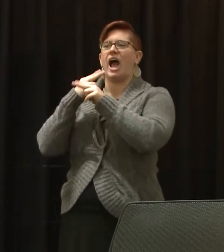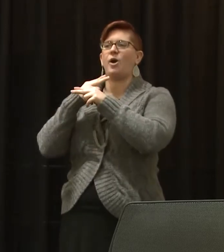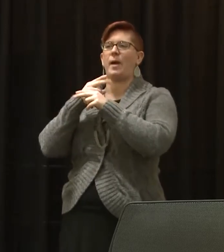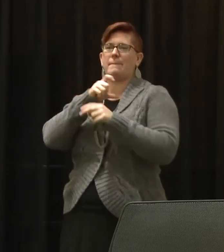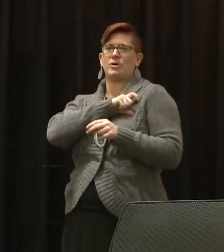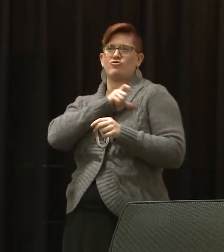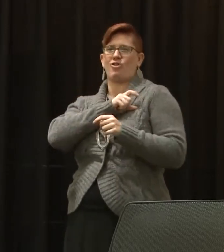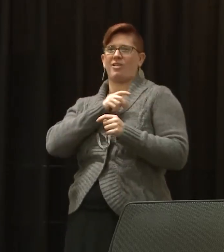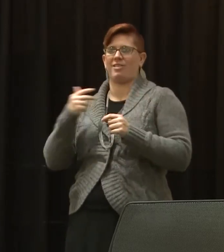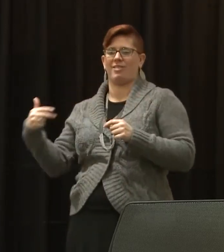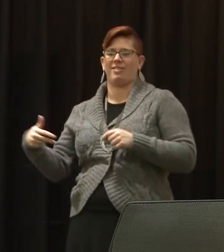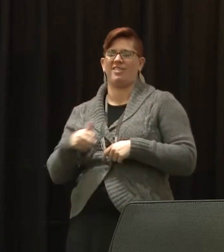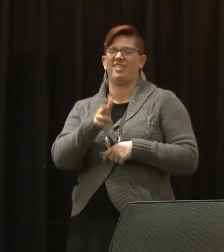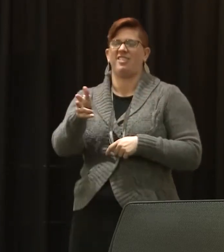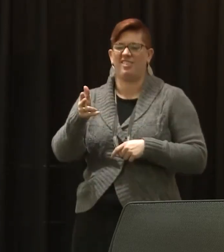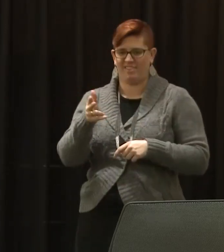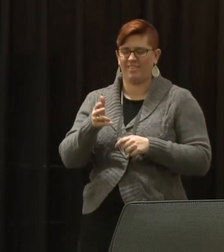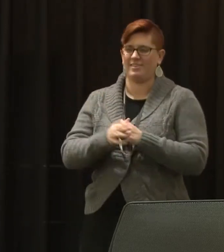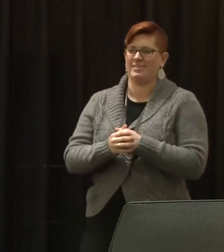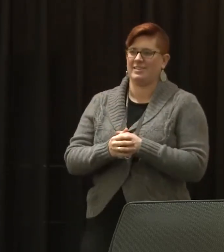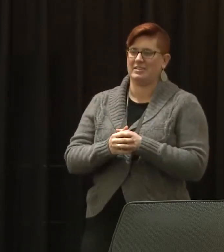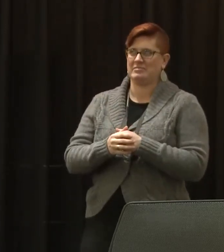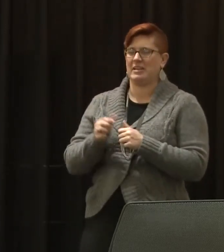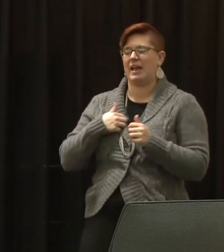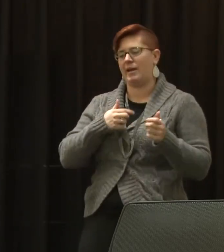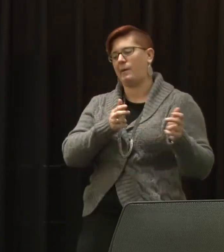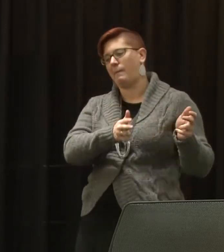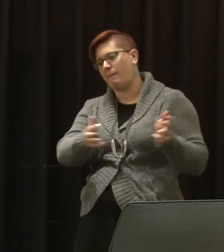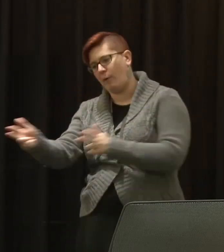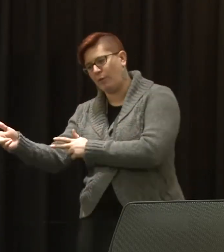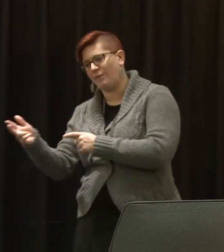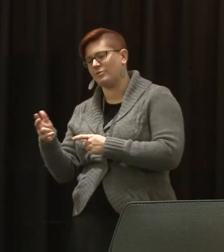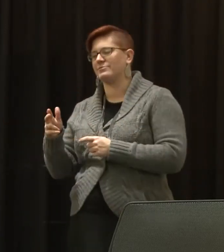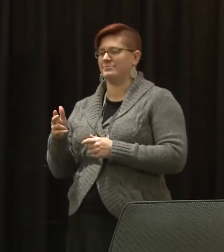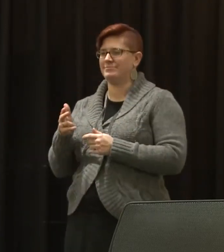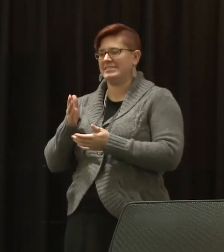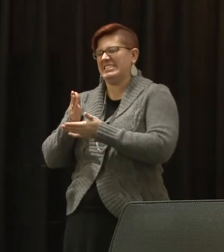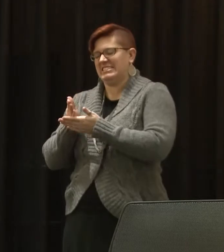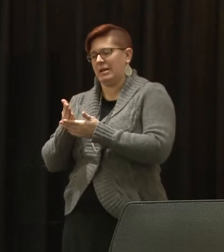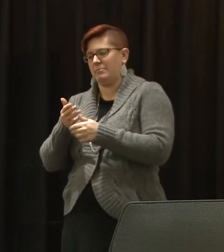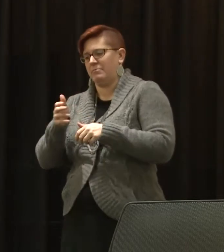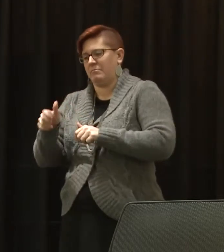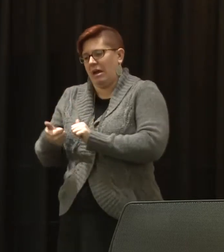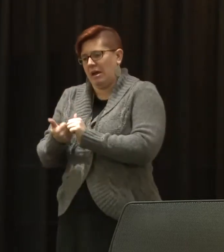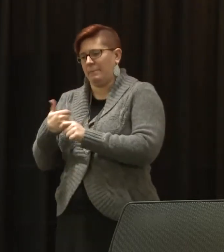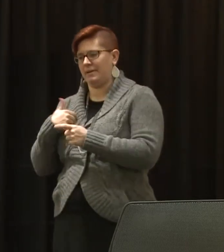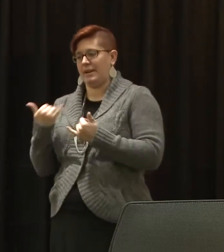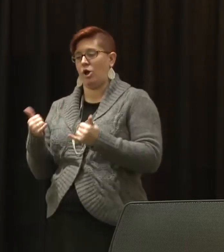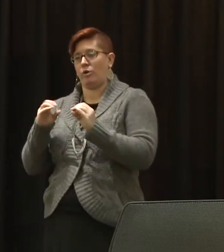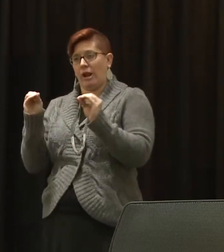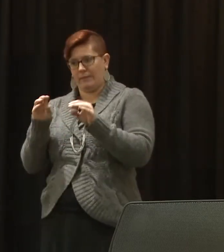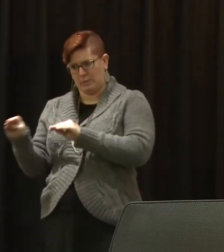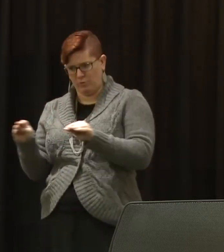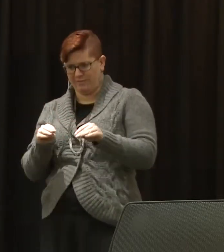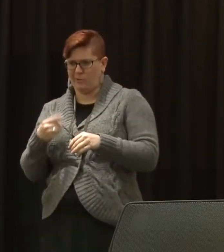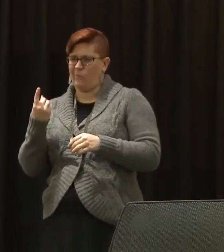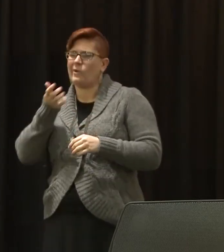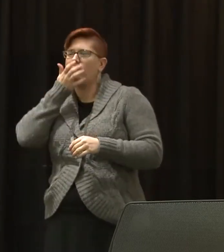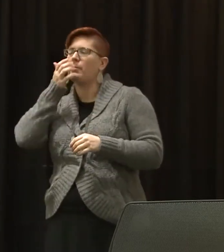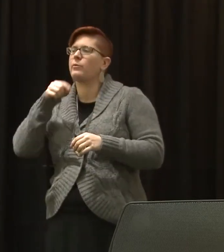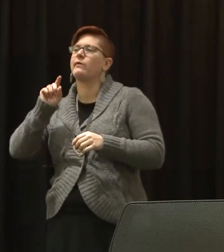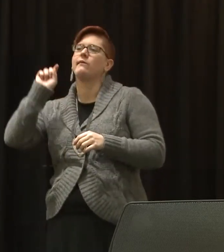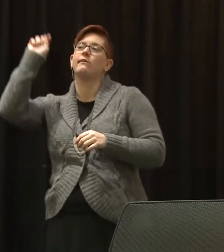the westbound and eastbound lanes of I-84. I pull over and he stops behind me. Now nothing is in motion except a tumbleweed far ahead